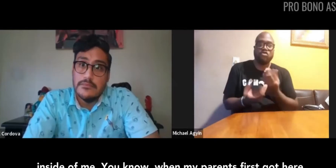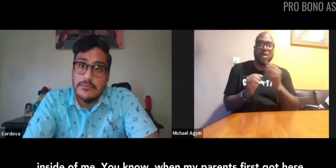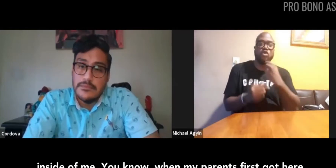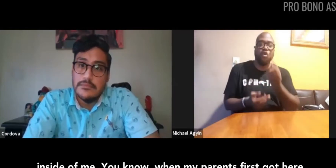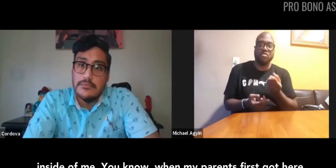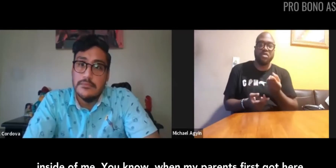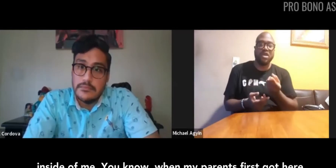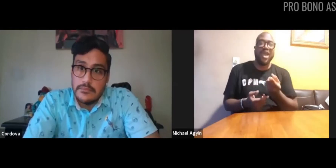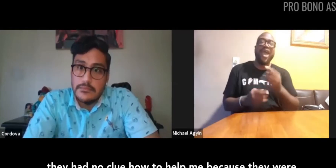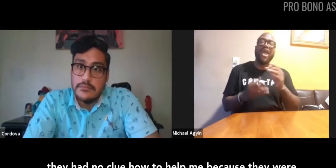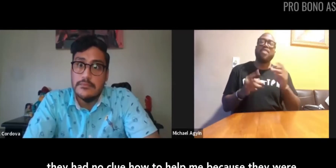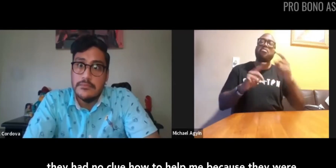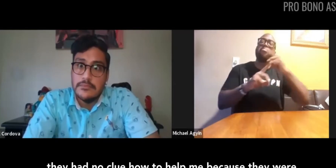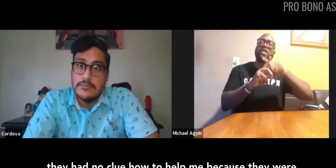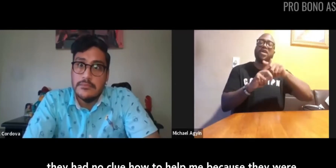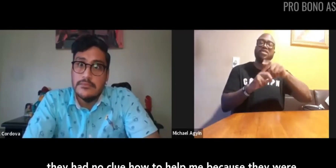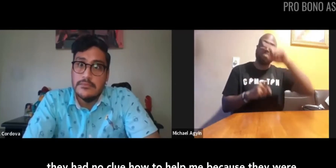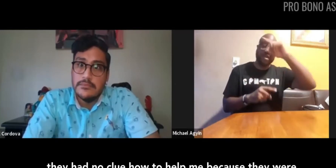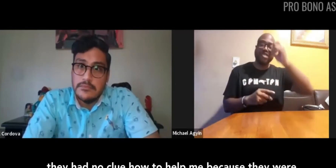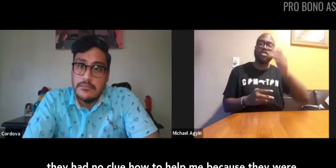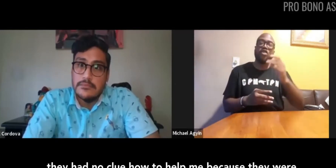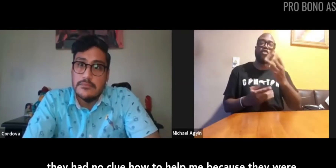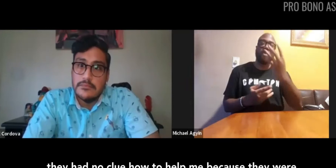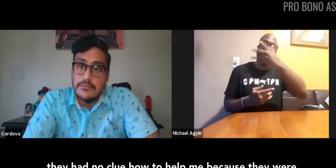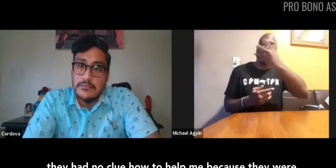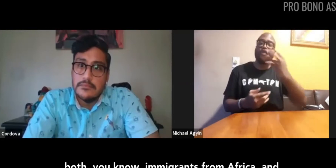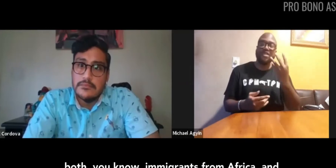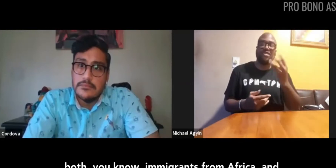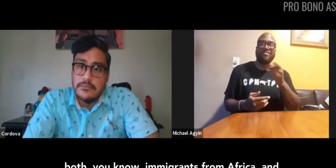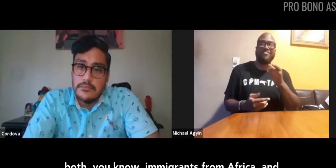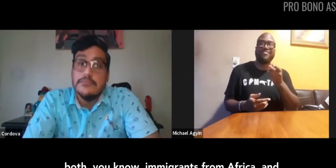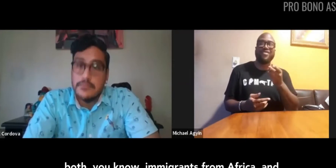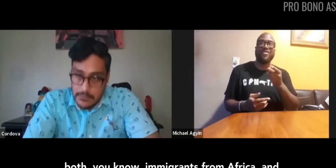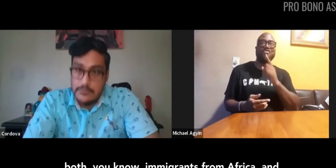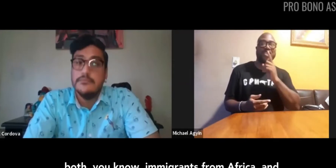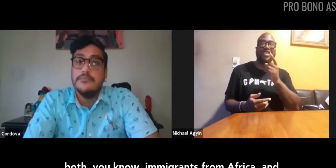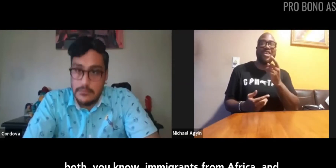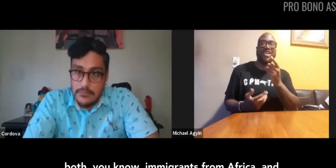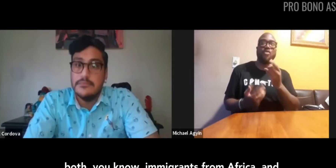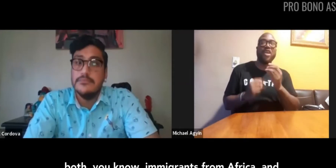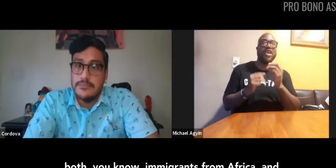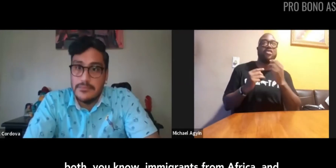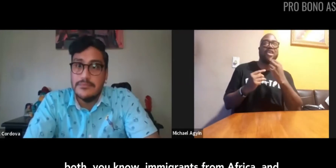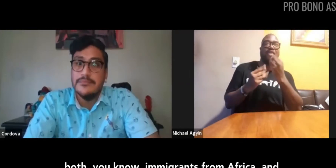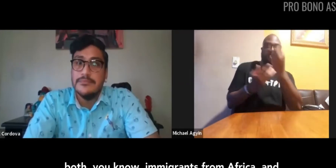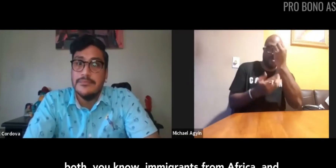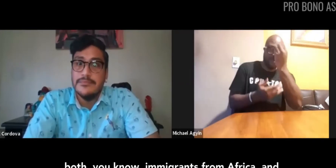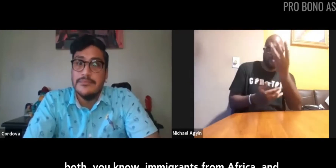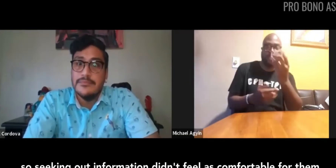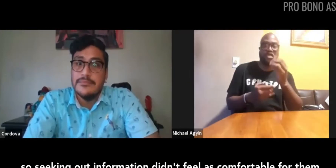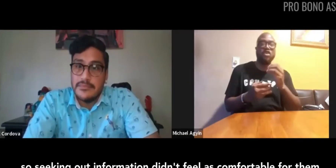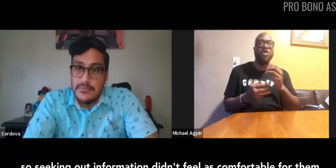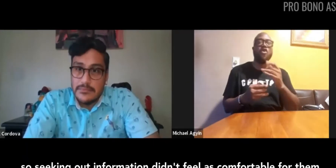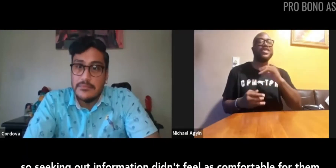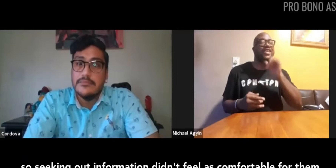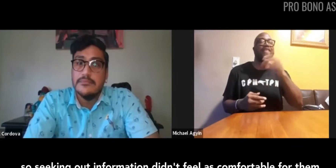My parents first got here, they had no clue how to help me because they were both, immigrants from Africa, and